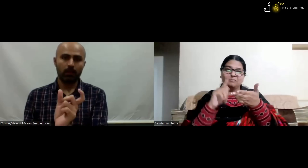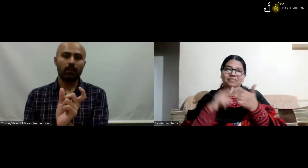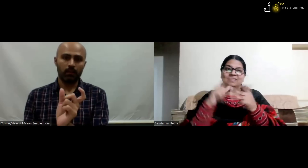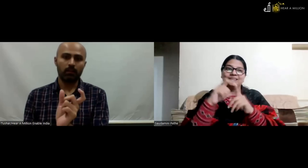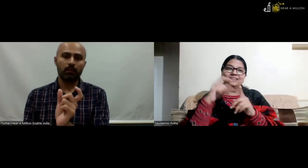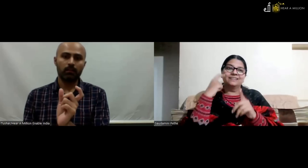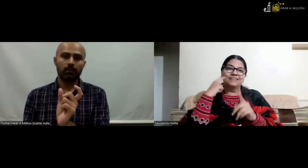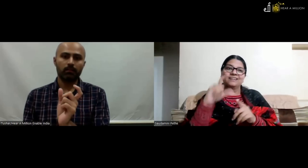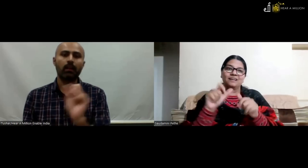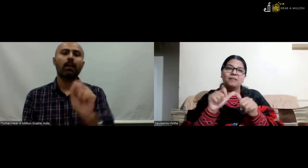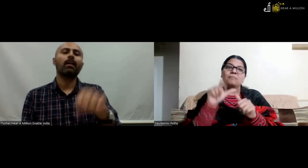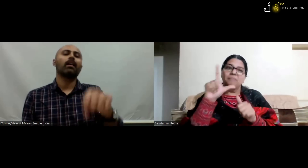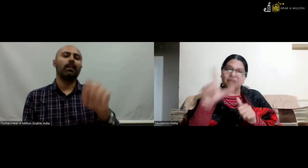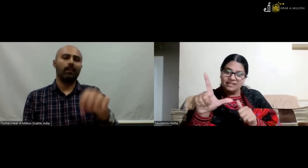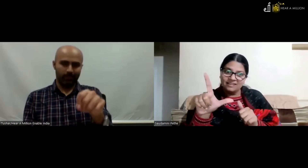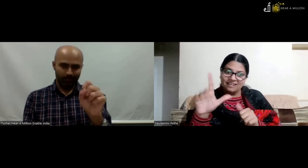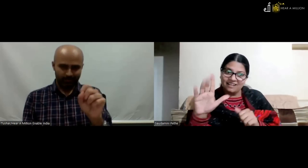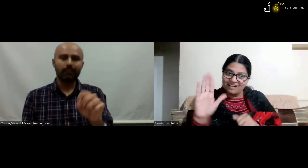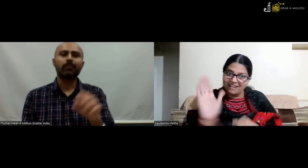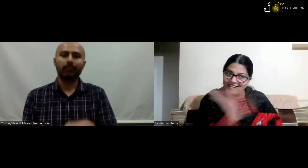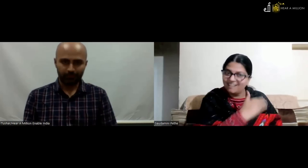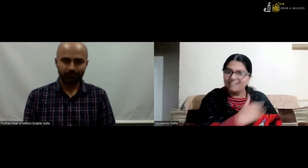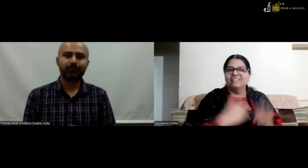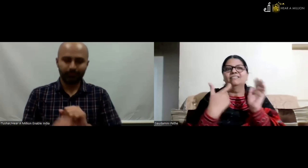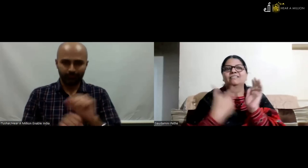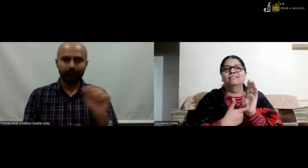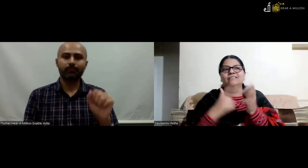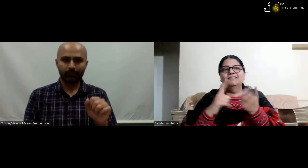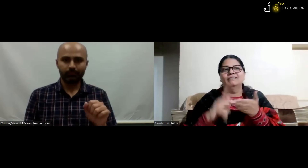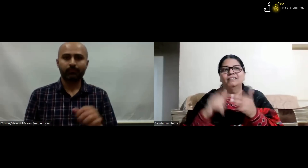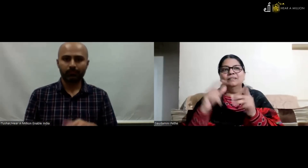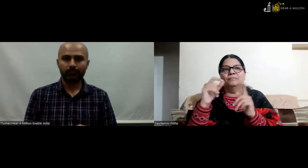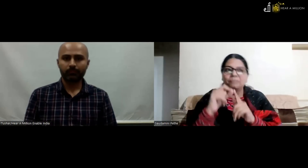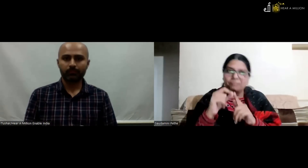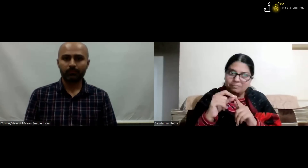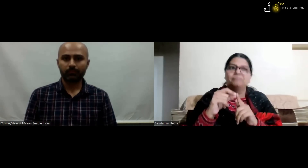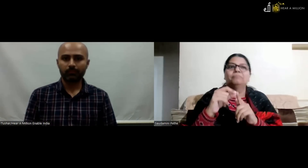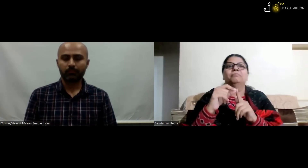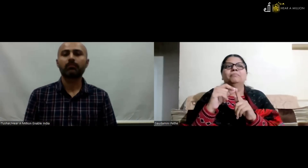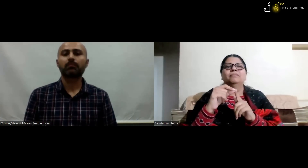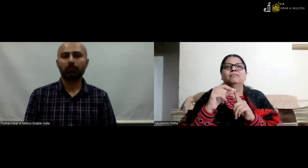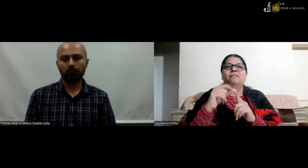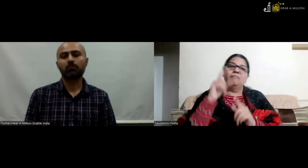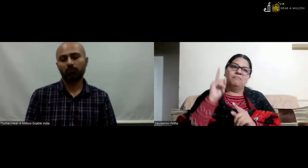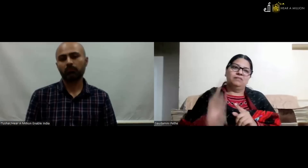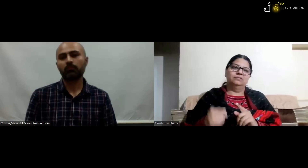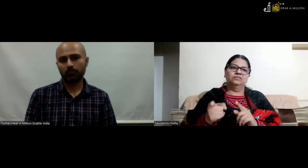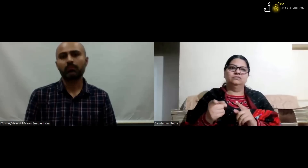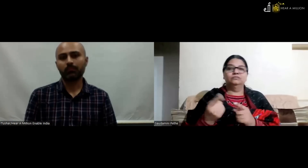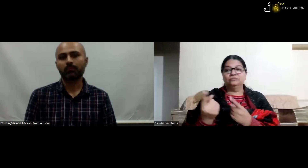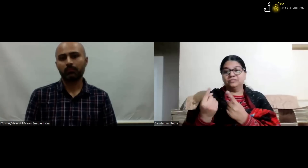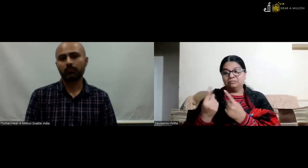any hospital. Yeah, you have to have the medical